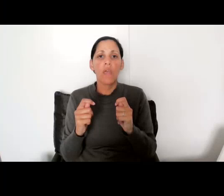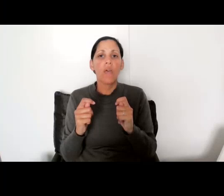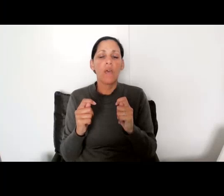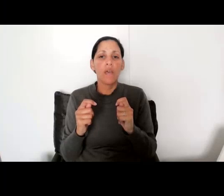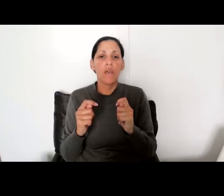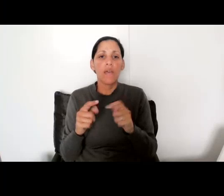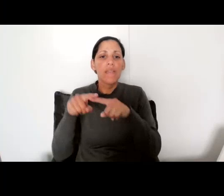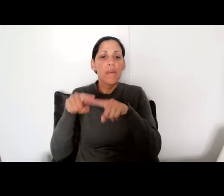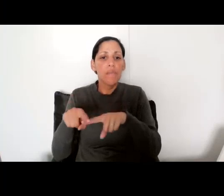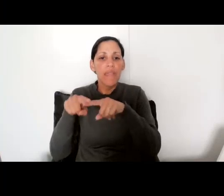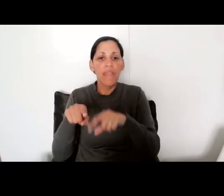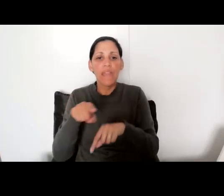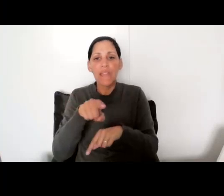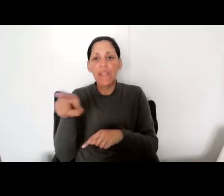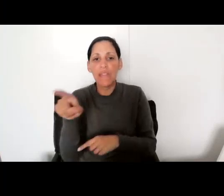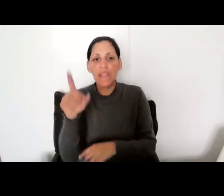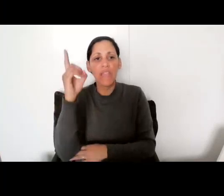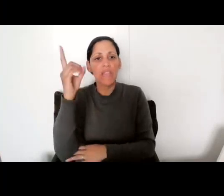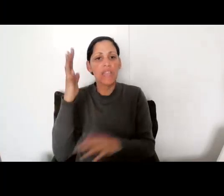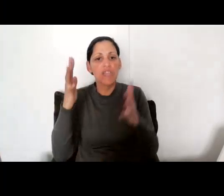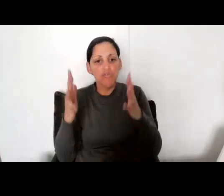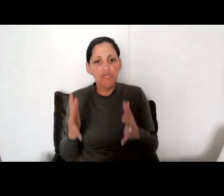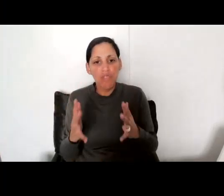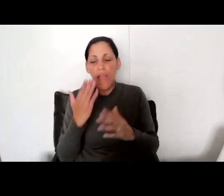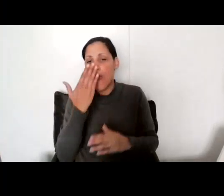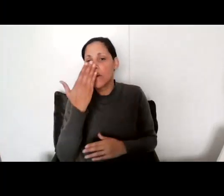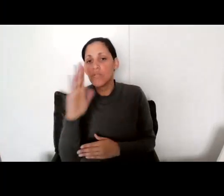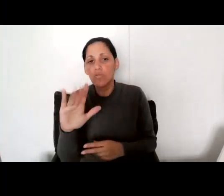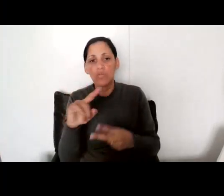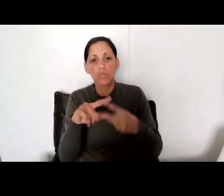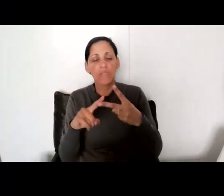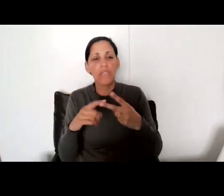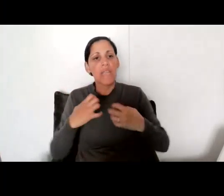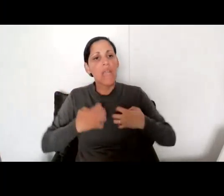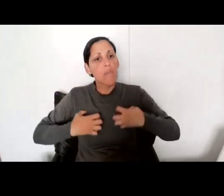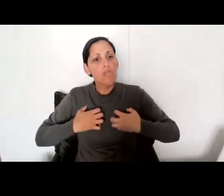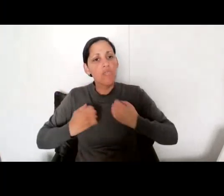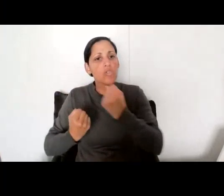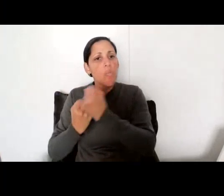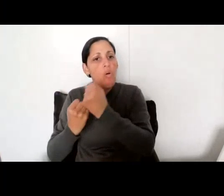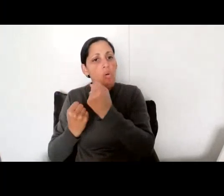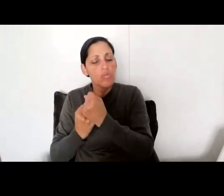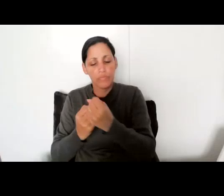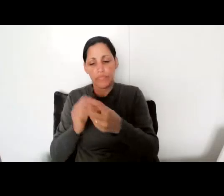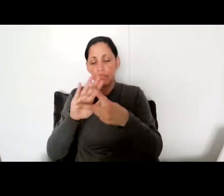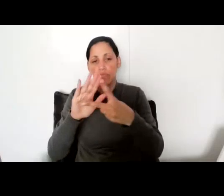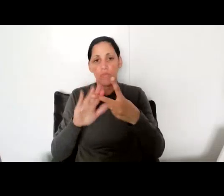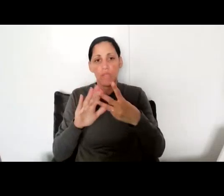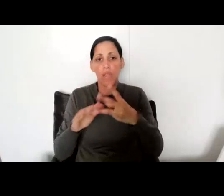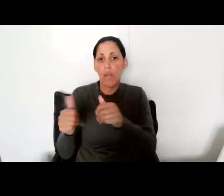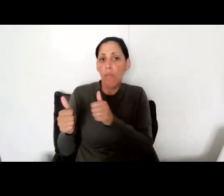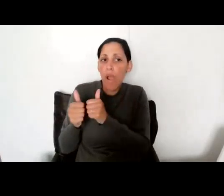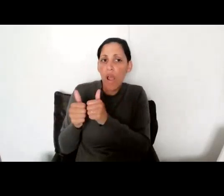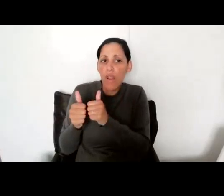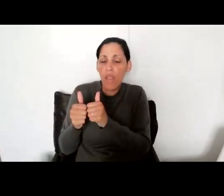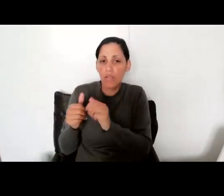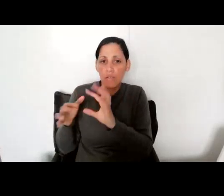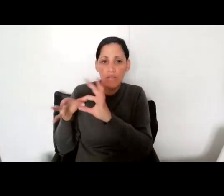teachers' attitudes, the emotional support, the partnerships at home, and the teachers are really central